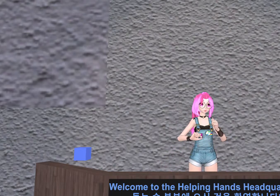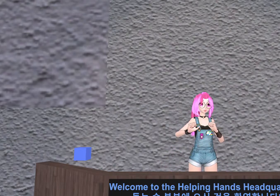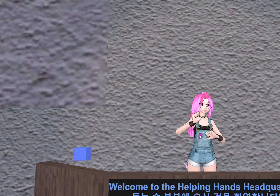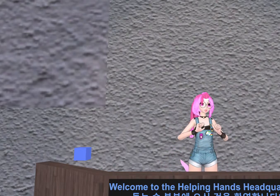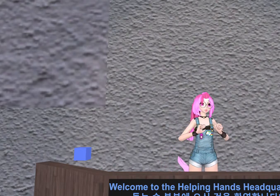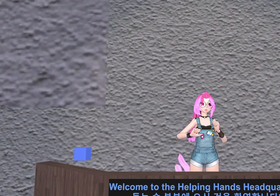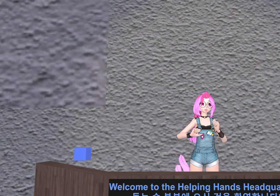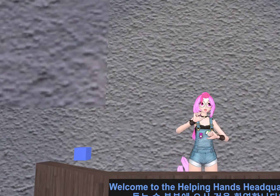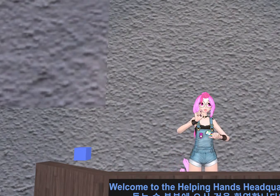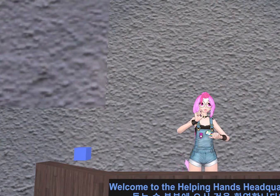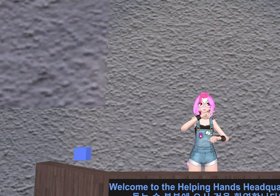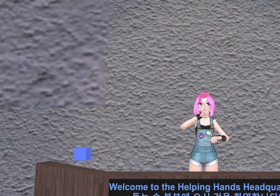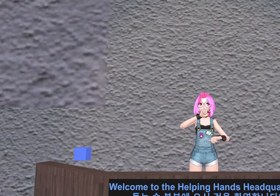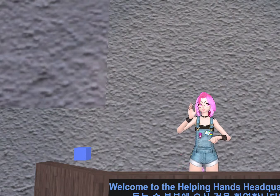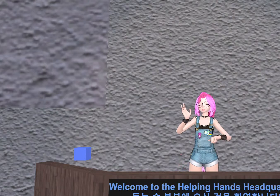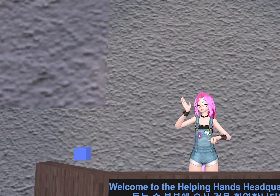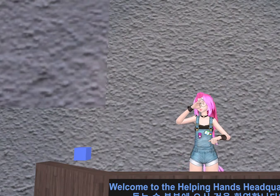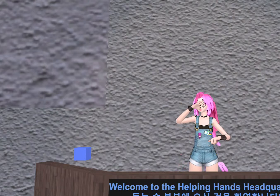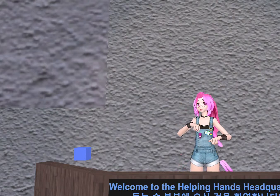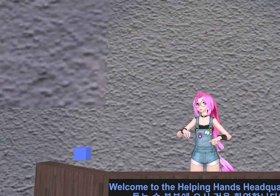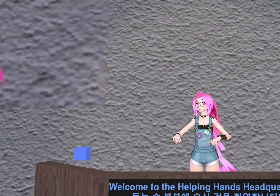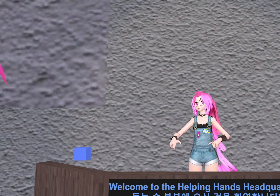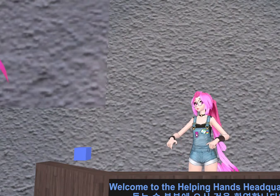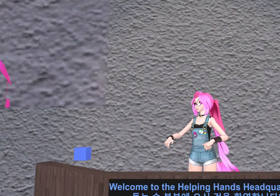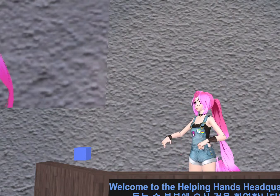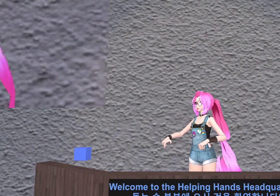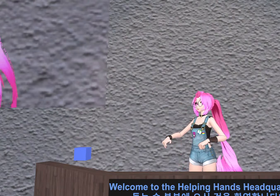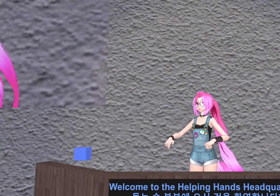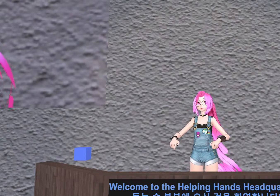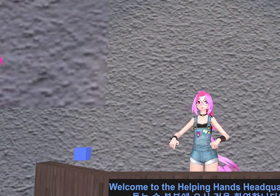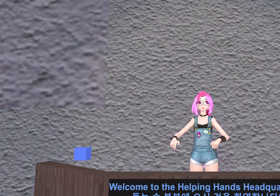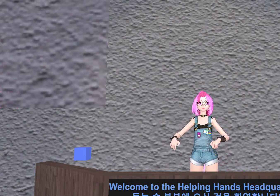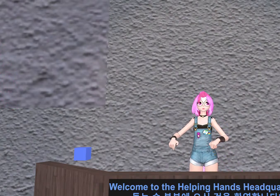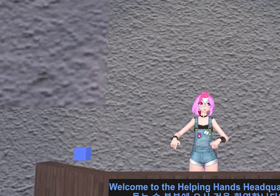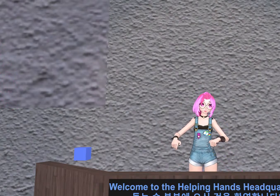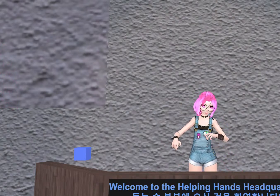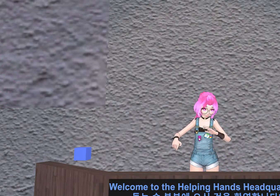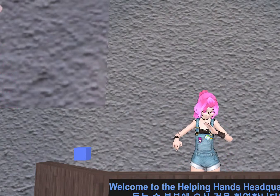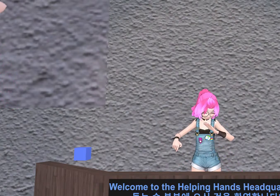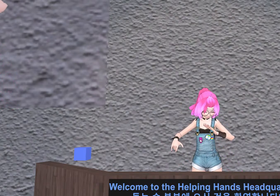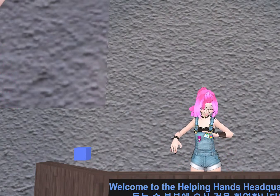before I tell you to mute your microphone, okay? So I'm gonna act, and you're gonna guess. Okay?